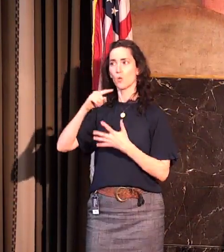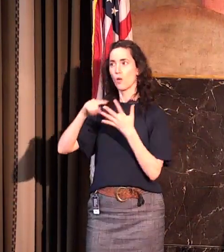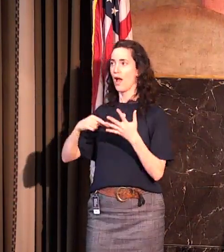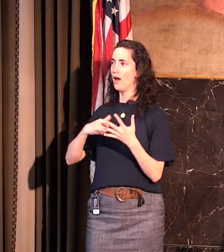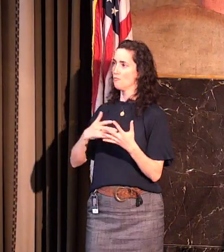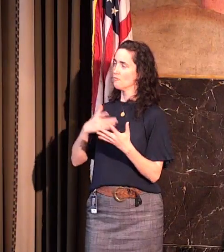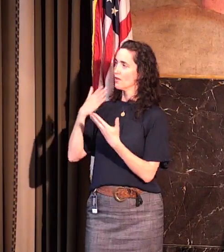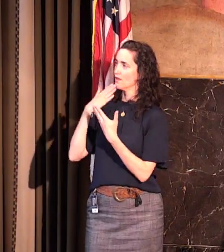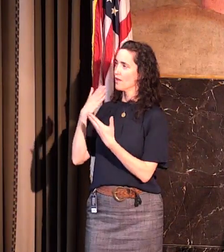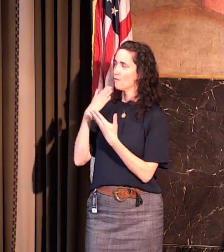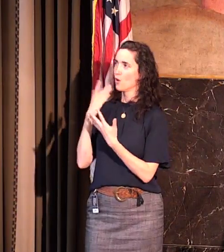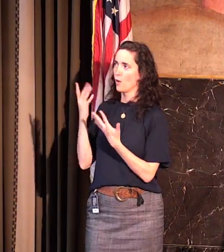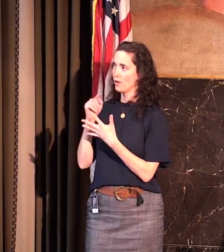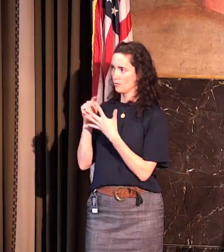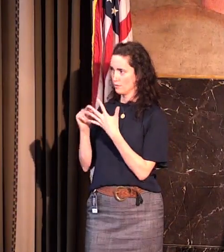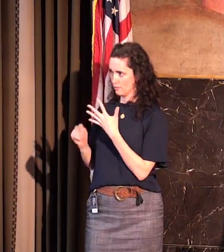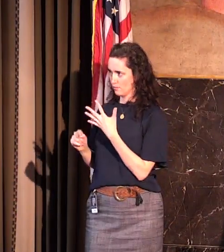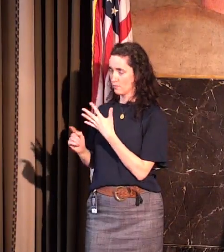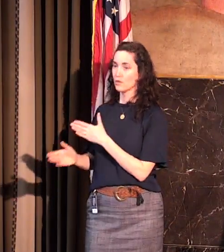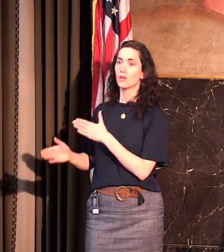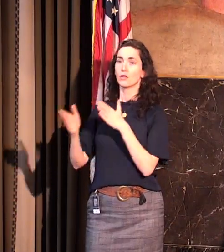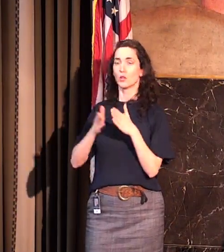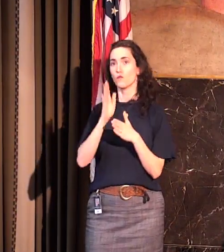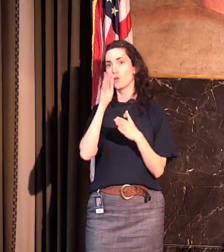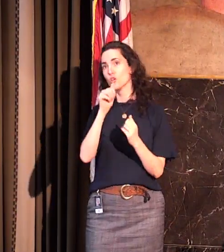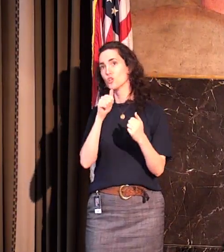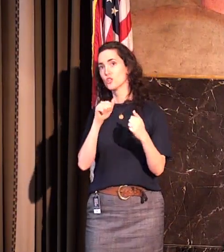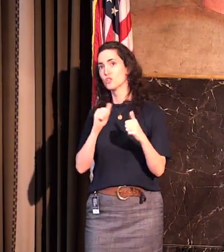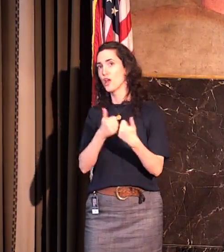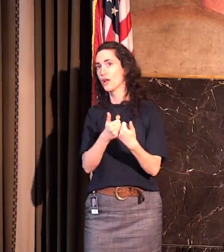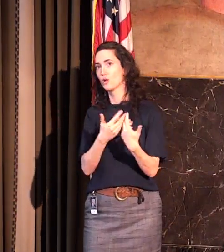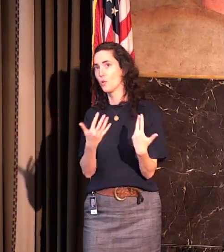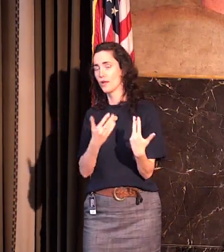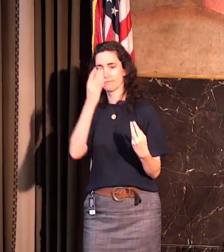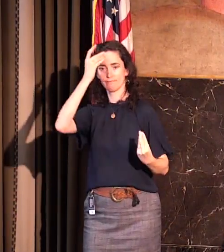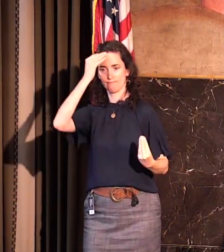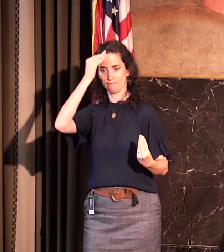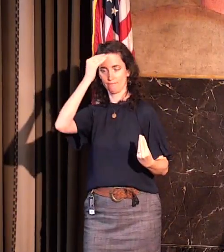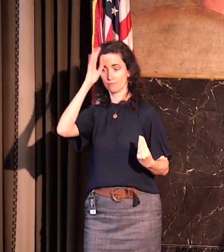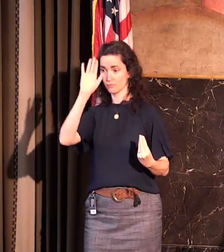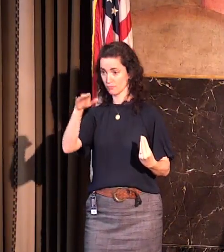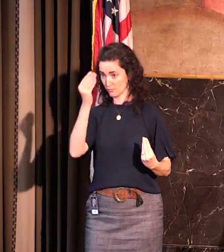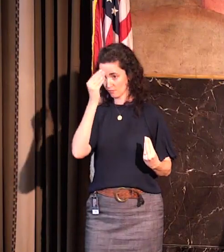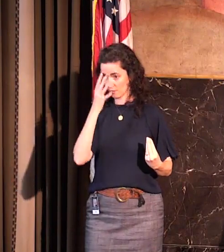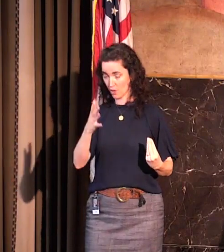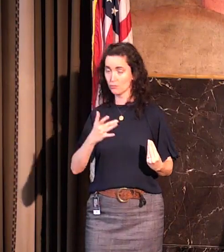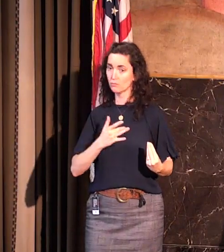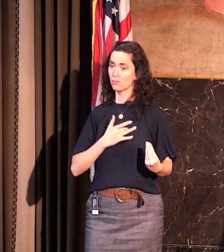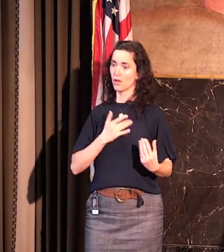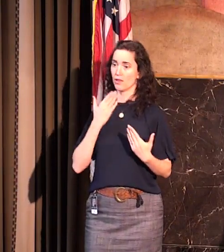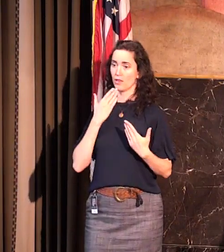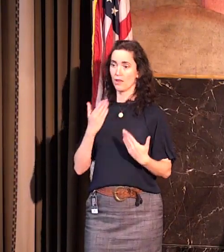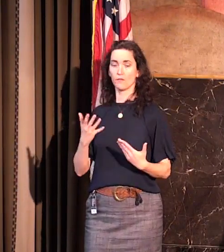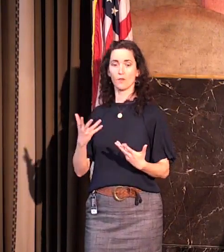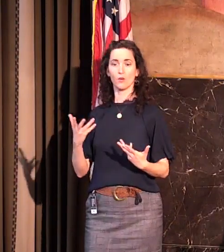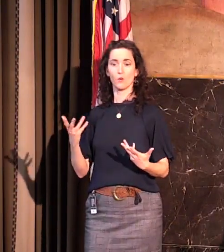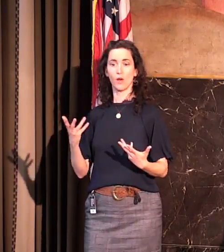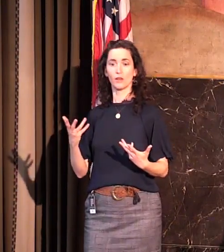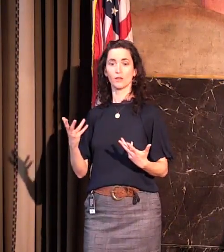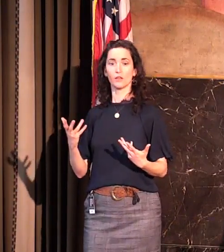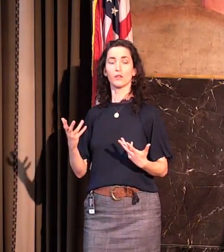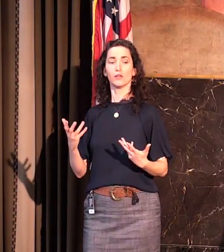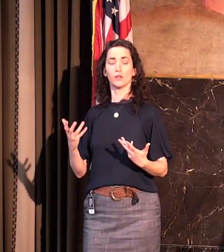and also what I anticipate will be challenges in the coming year. I'll tell you, I am grateful as it relates to COVID that we